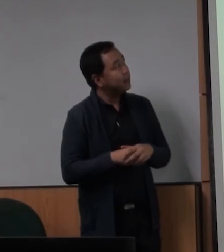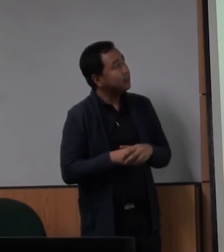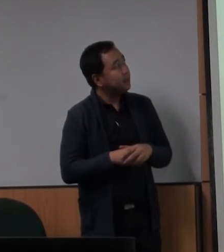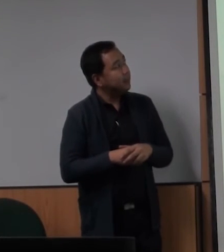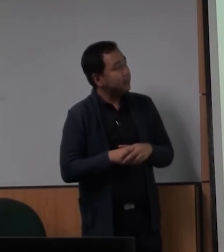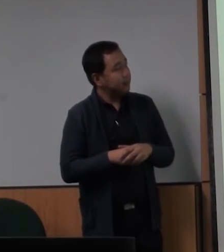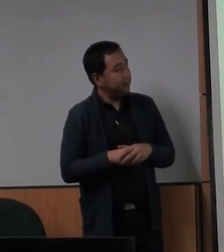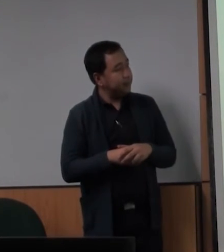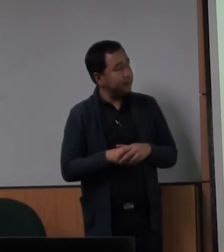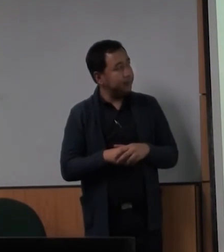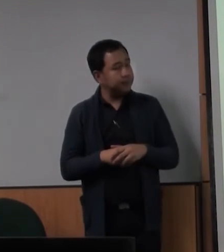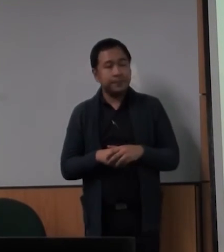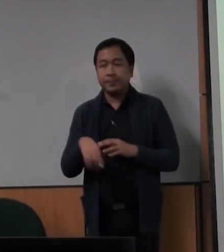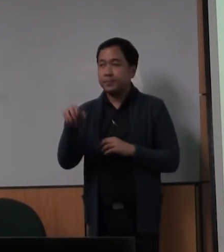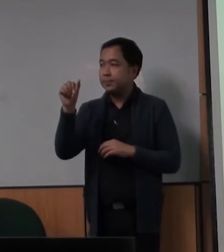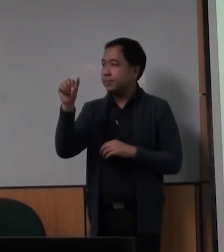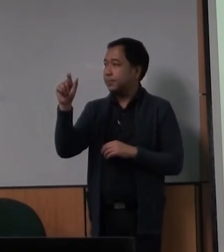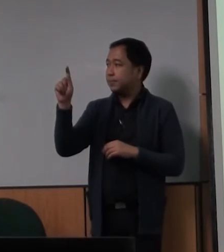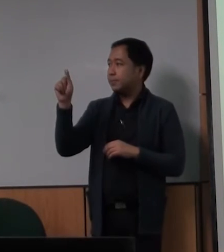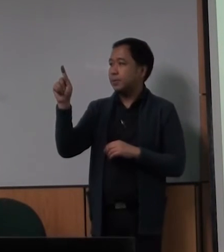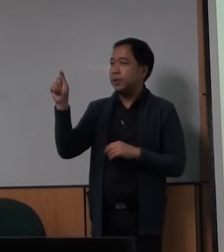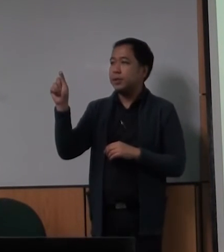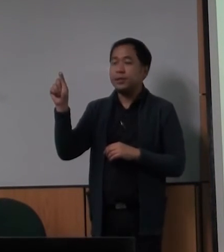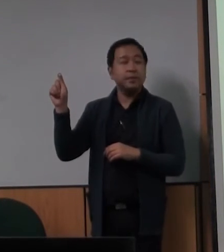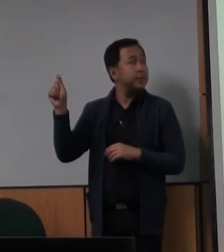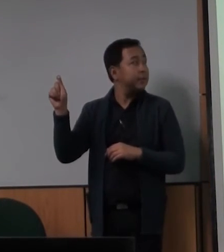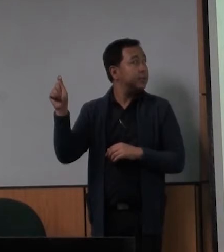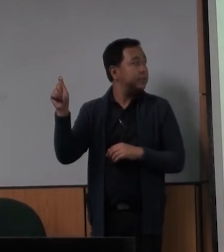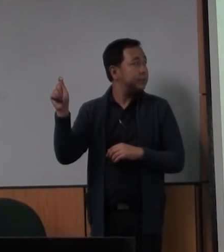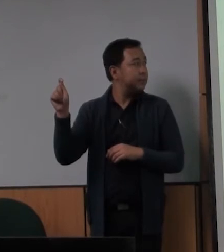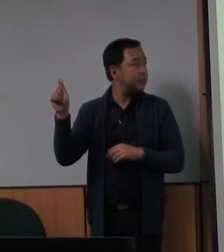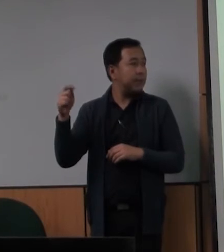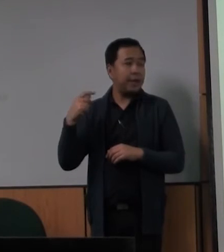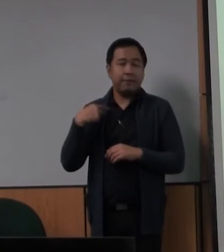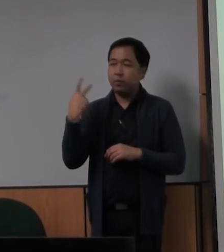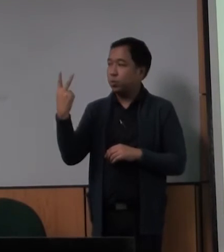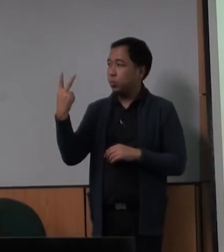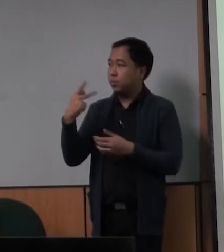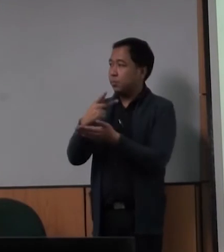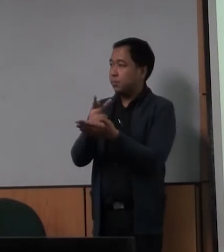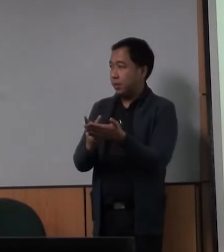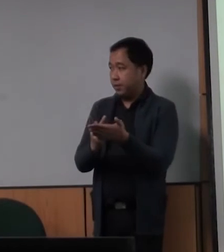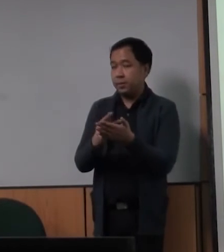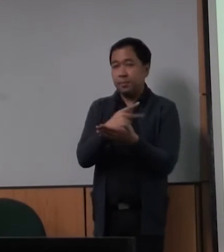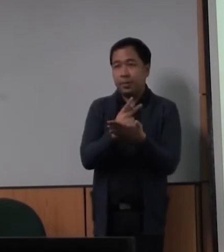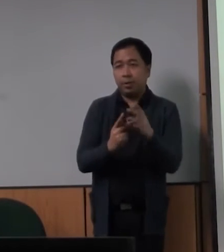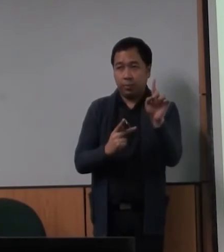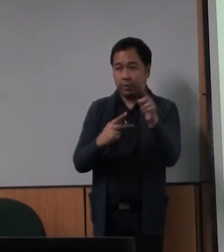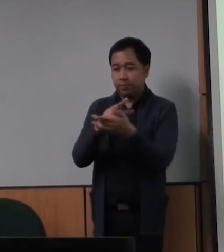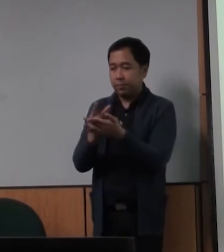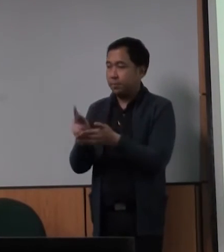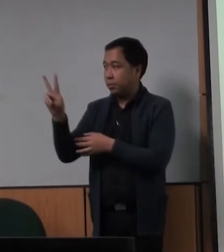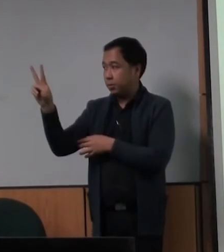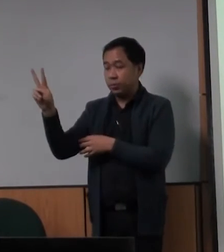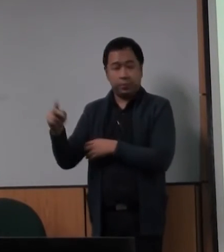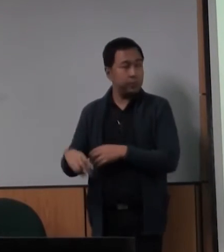For the ATP, okay, it was done in 2 phases. So these are the phase 1 and